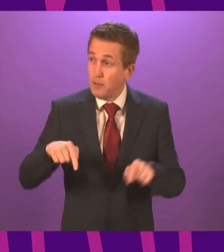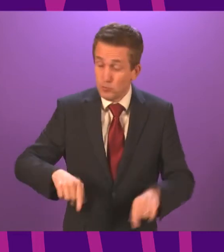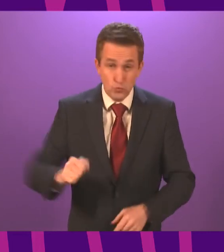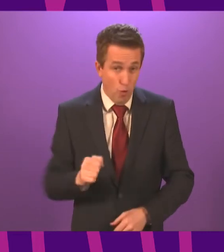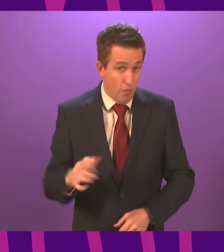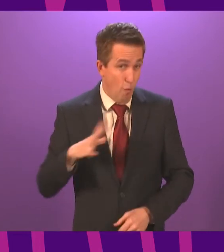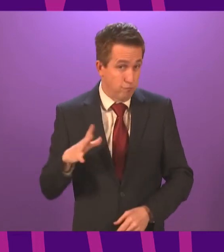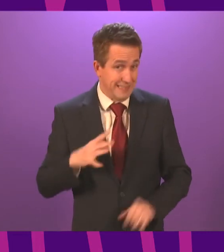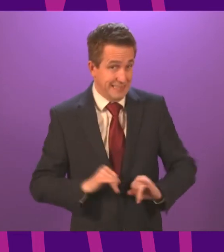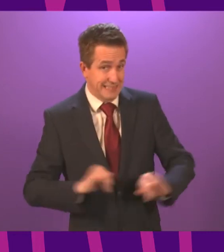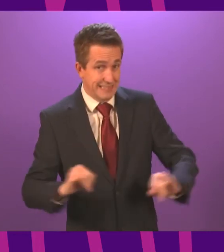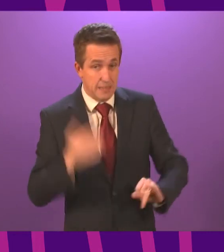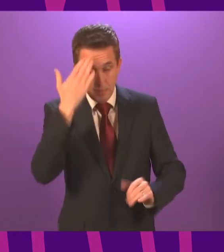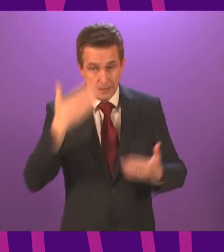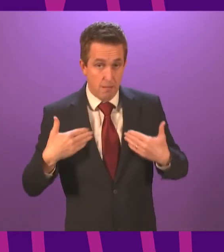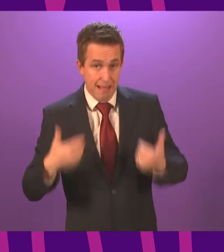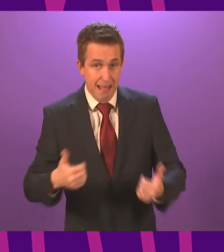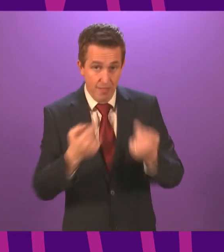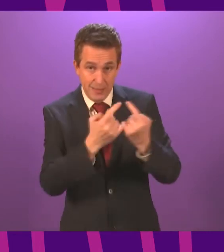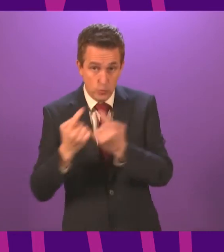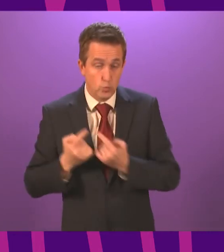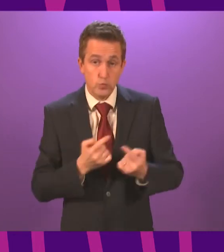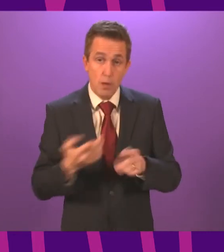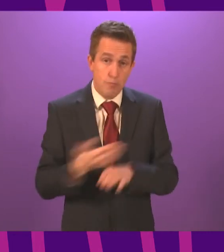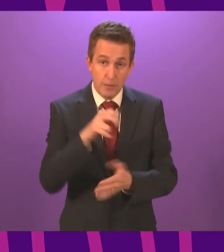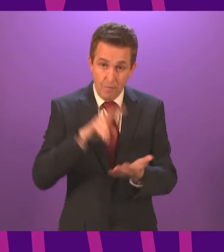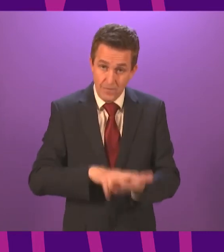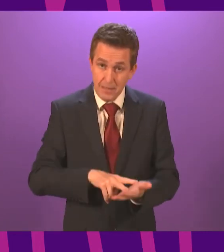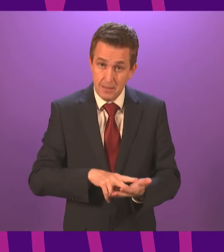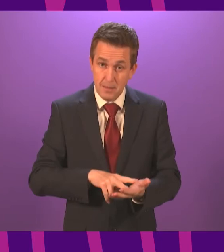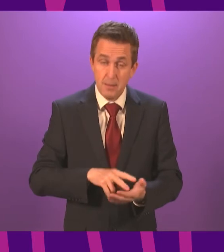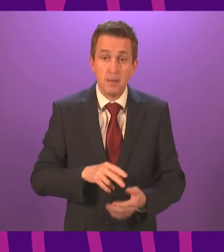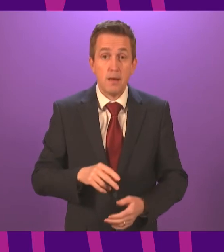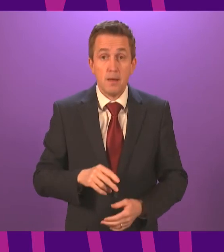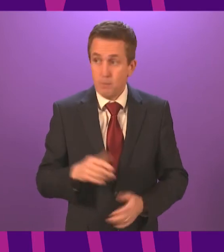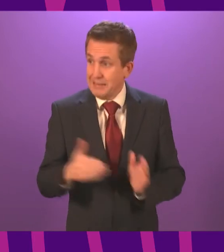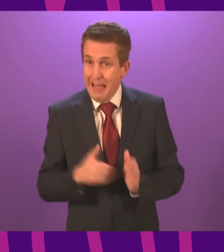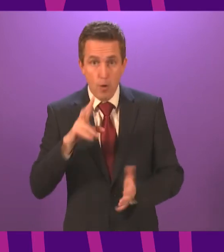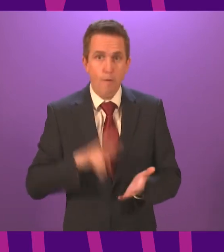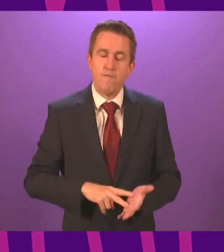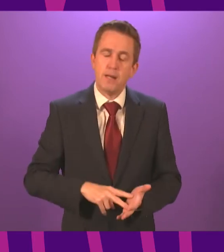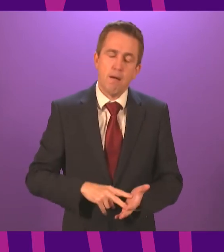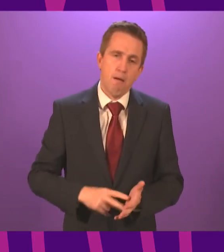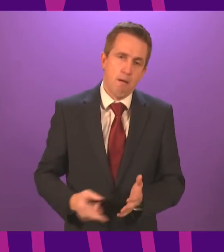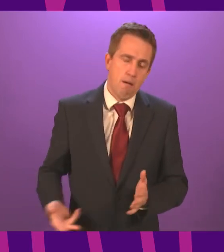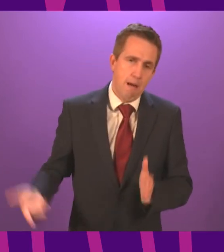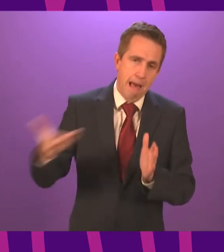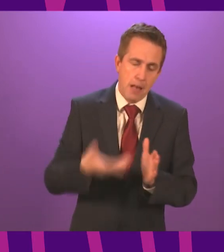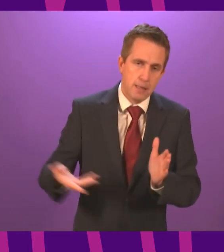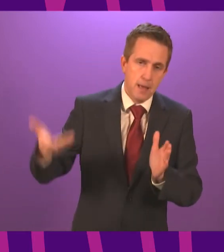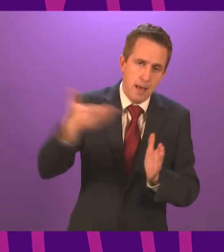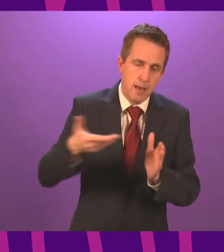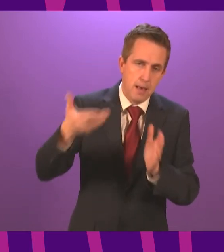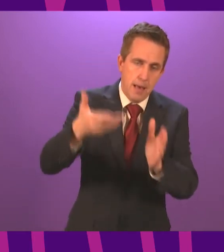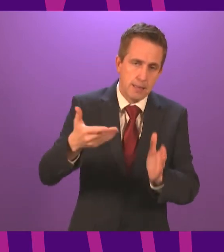crisis prior to the COVID-19 pandemic, but the pandemic has brought about a perfect storm of negative consequences,